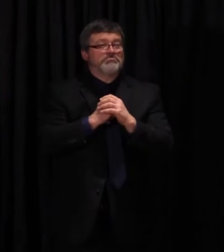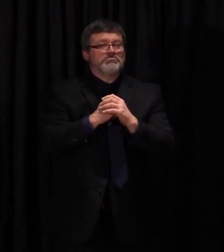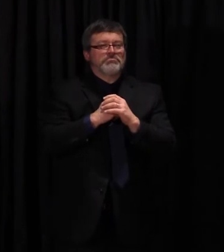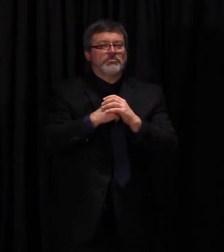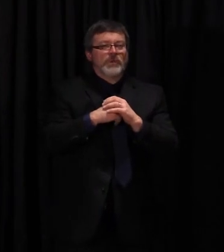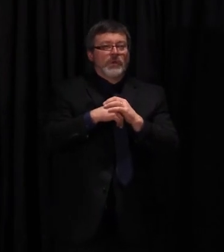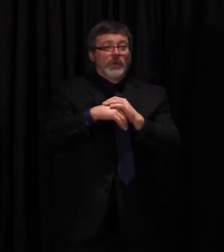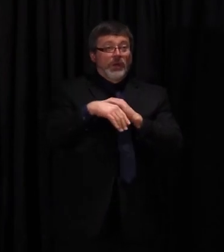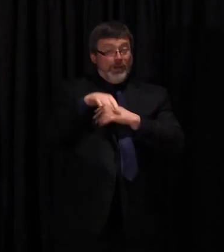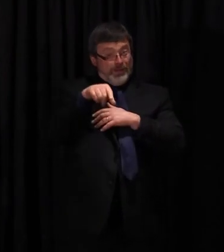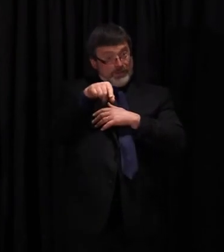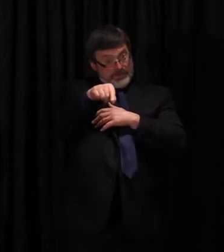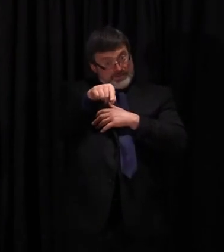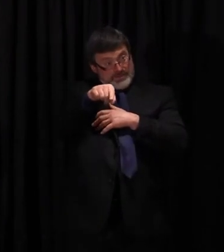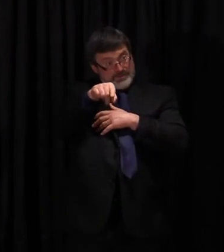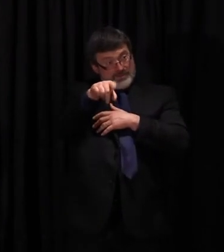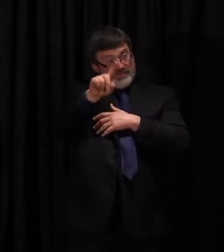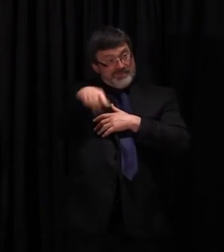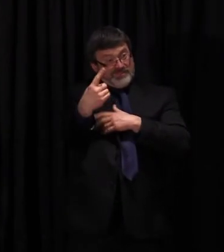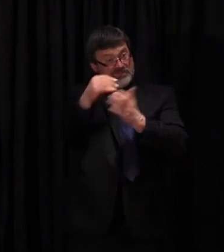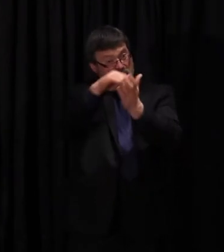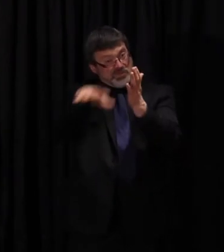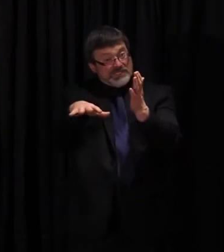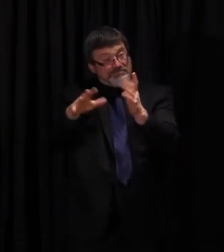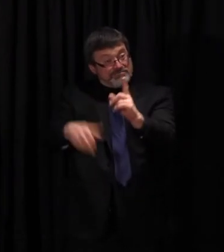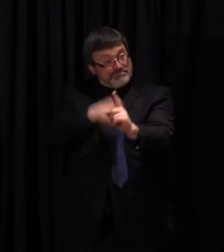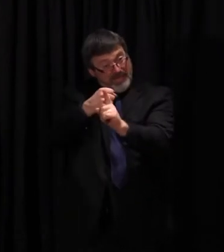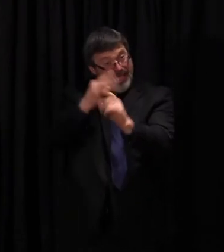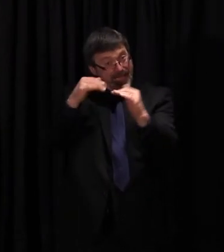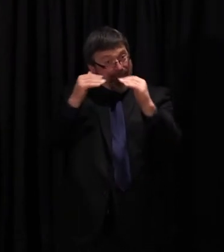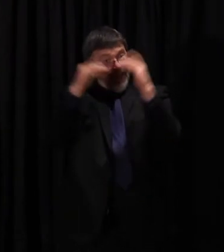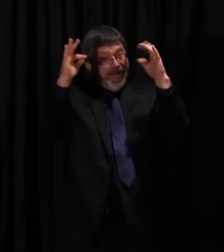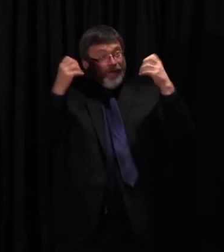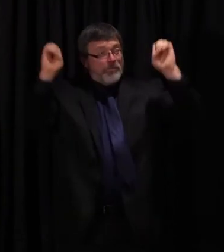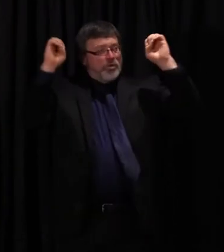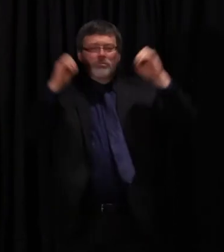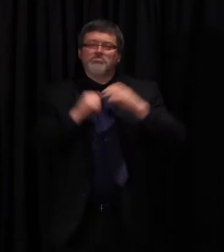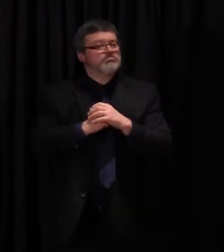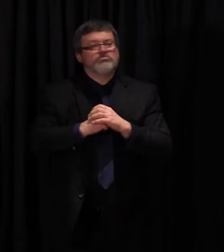As I said, they're not the only ones impacted by the state of emergency,